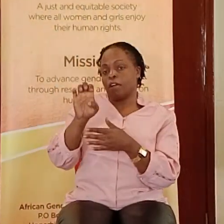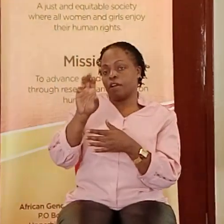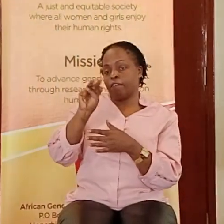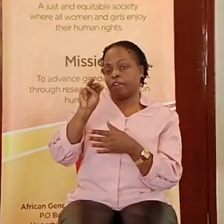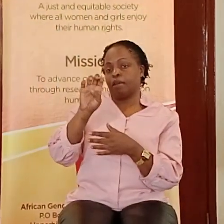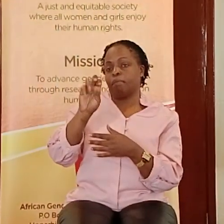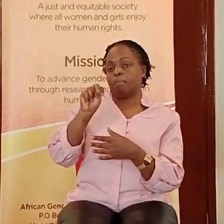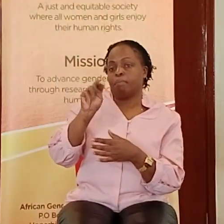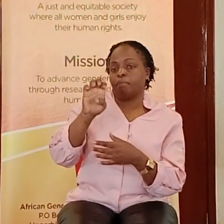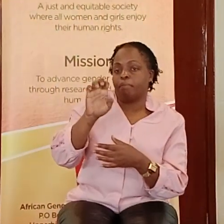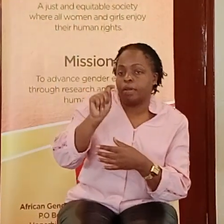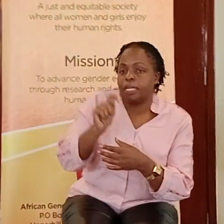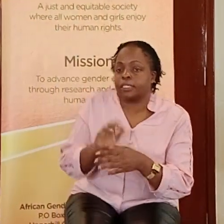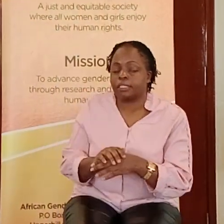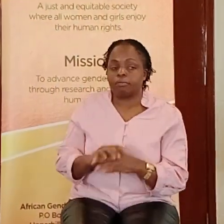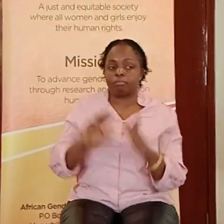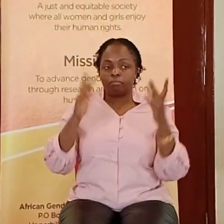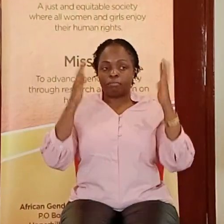clap for her as she comes. Thank you.